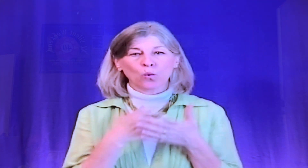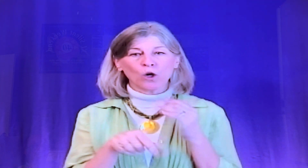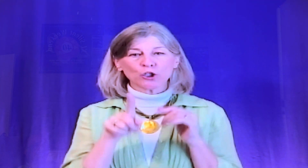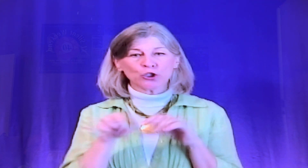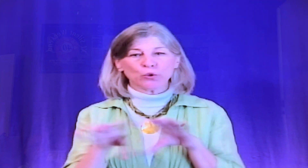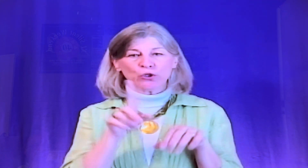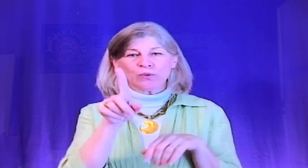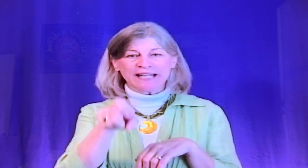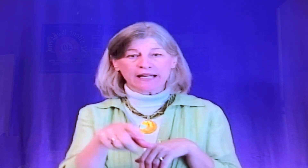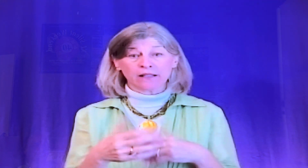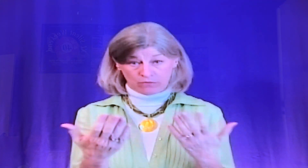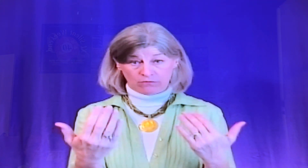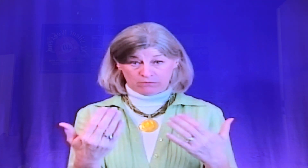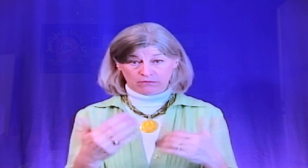what do you need?